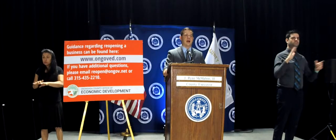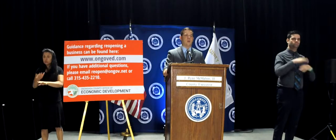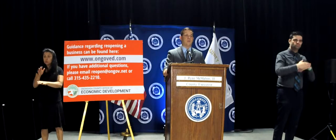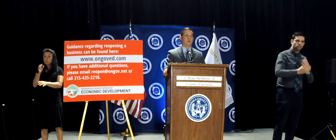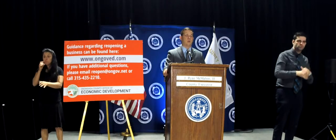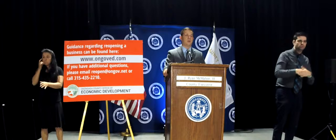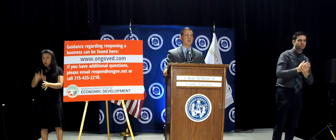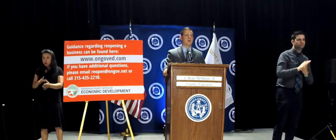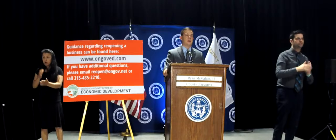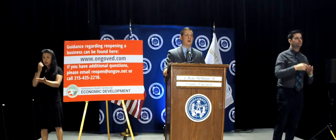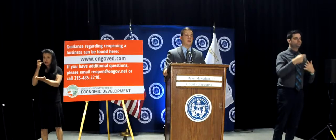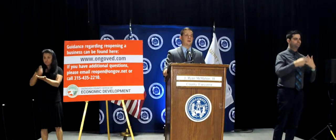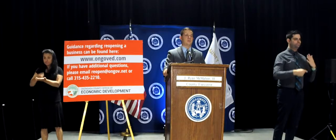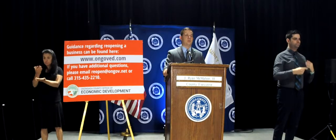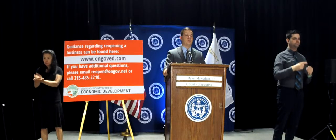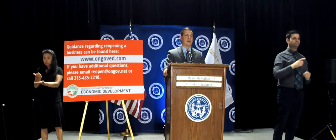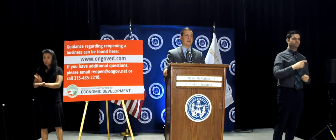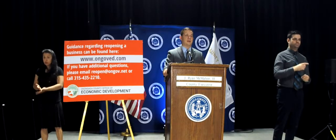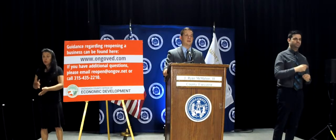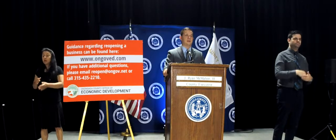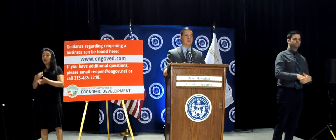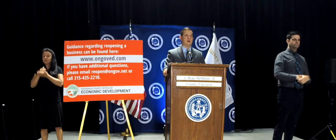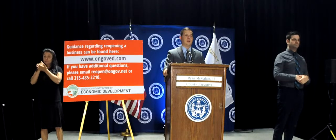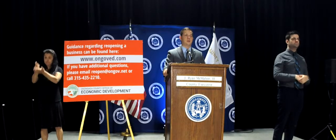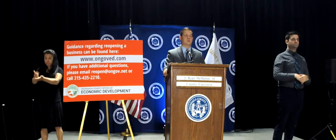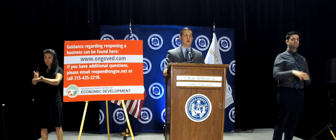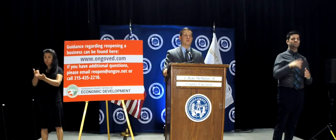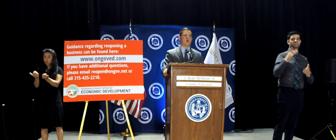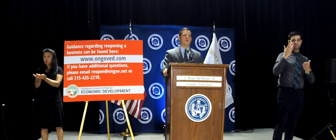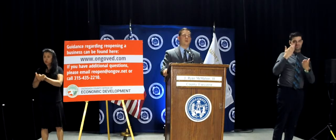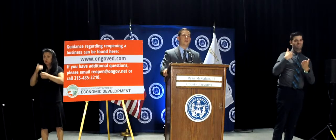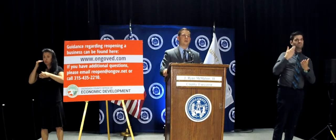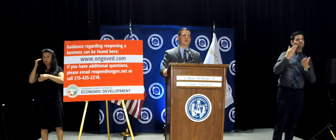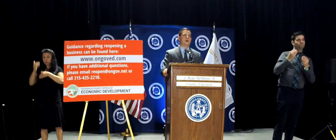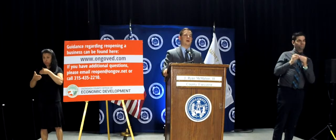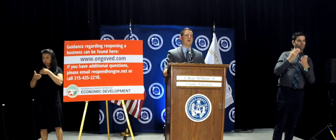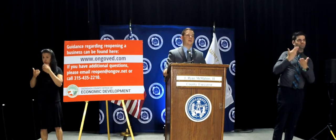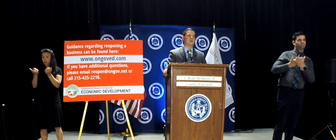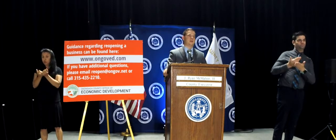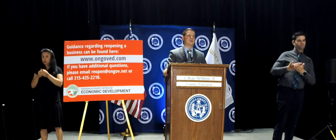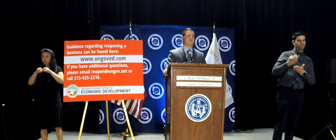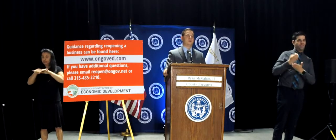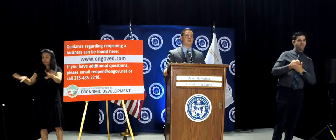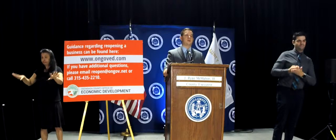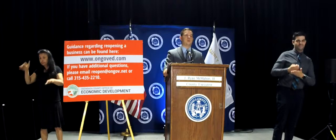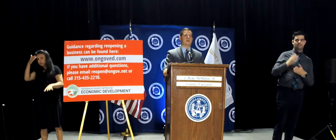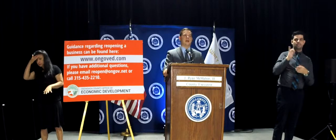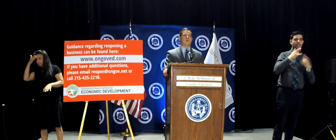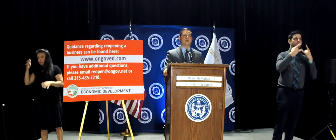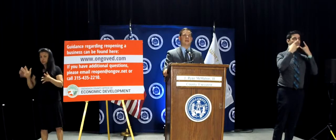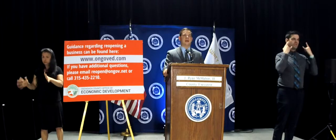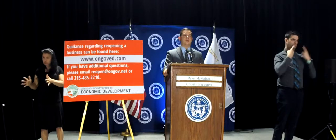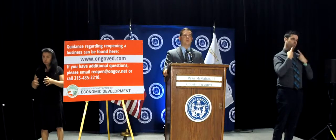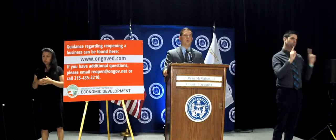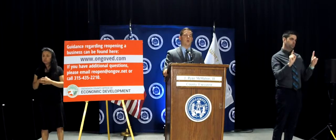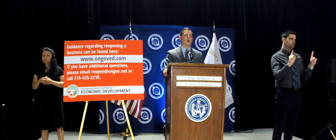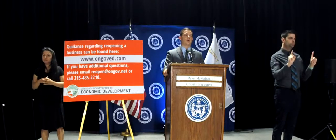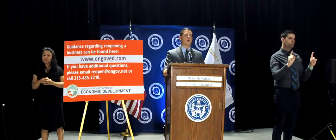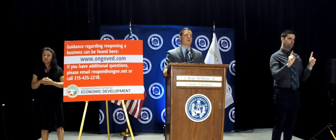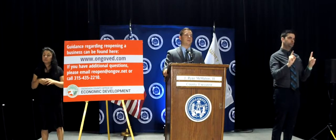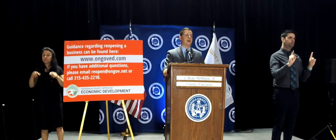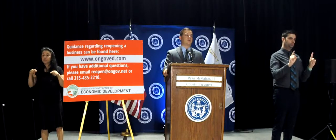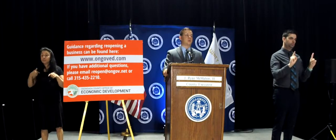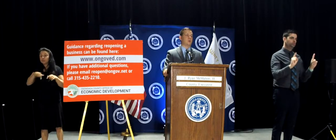is very helpful in preventing the spread of COVID. Just because we can now be together